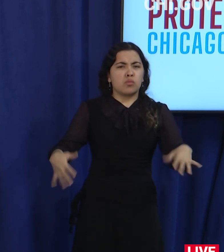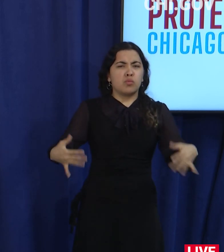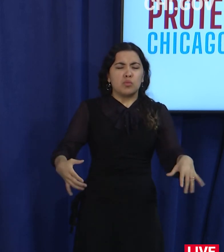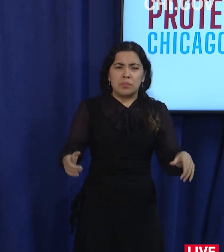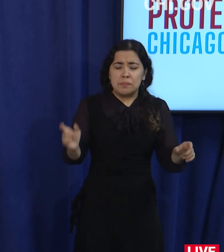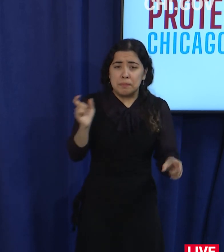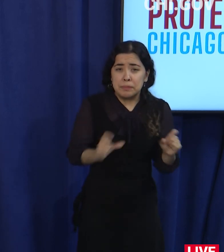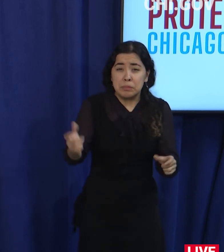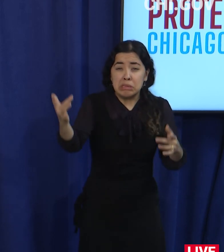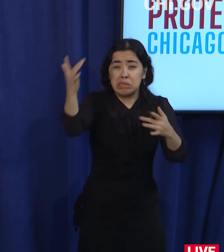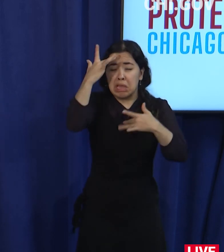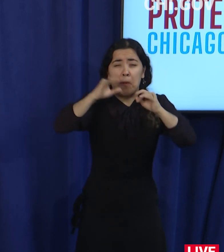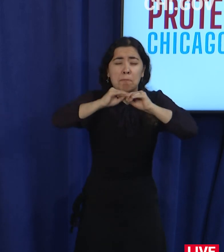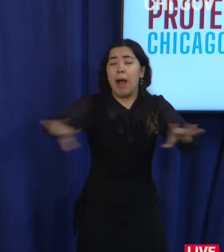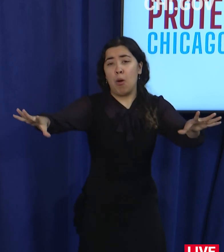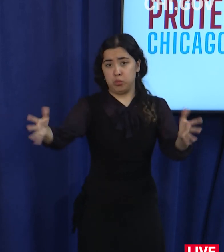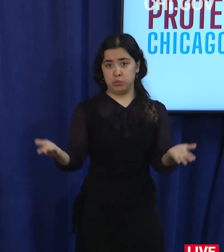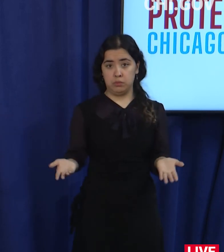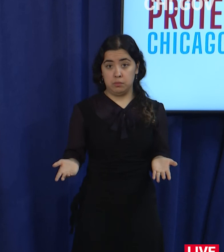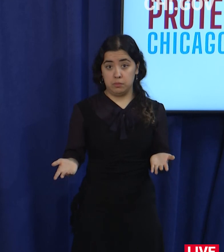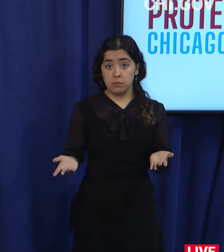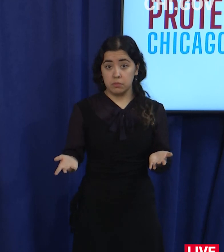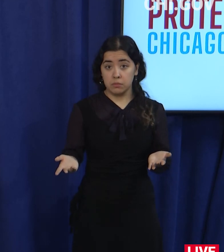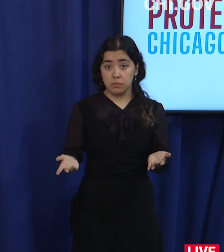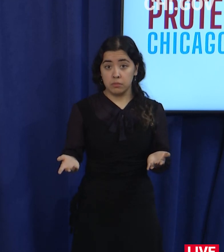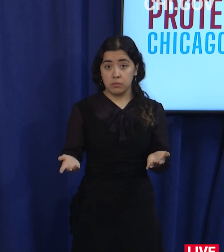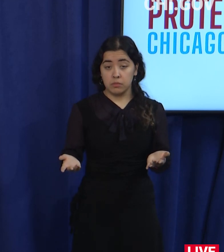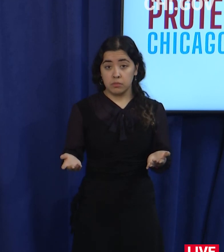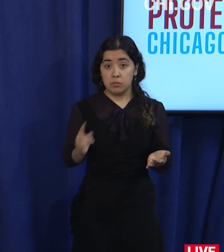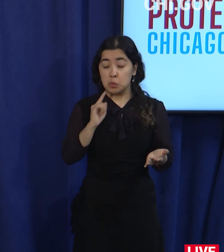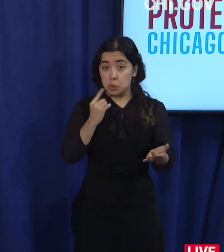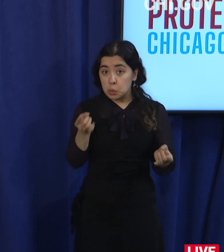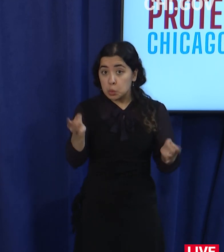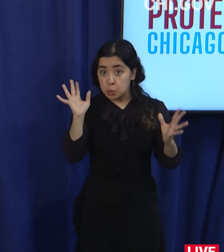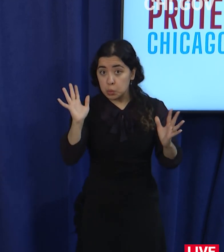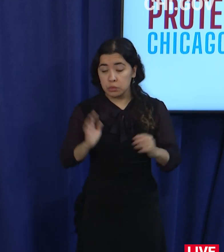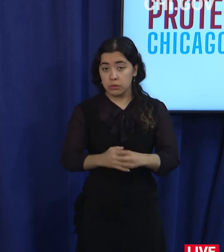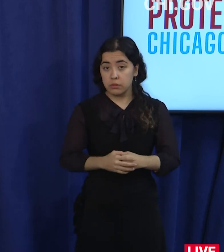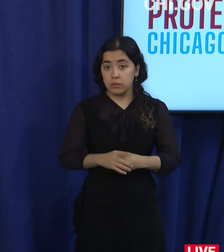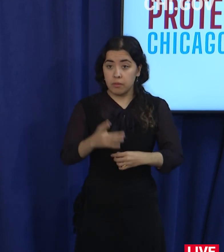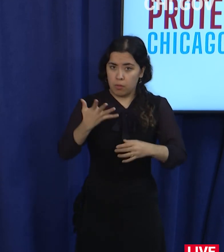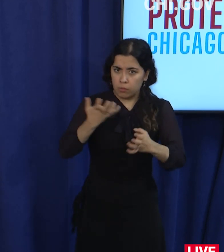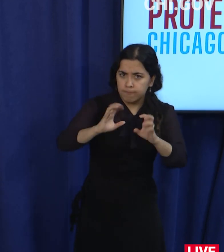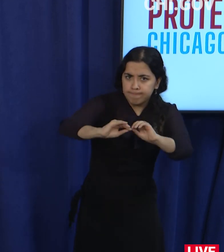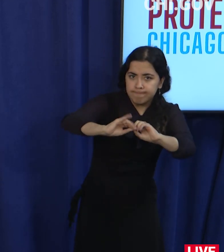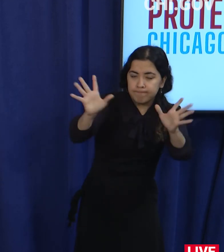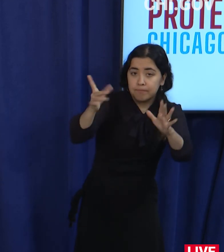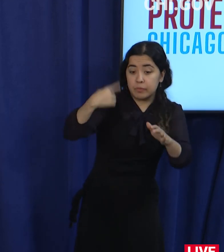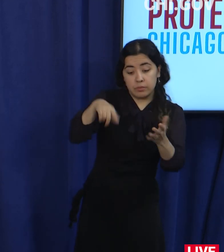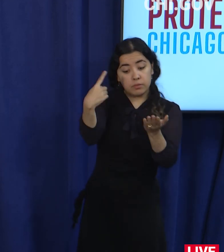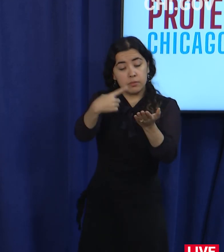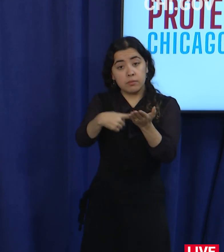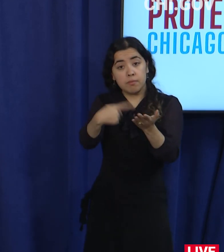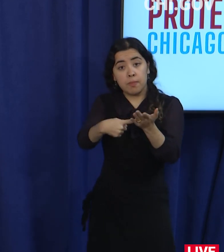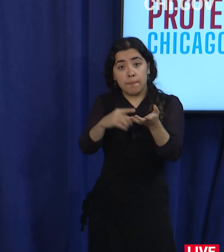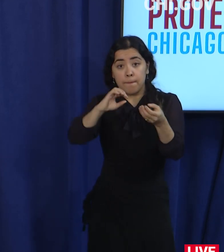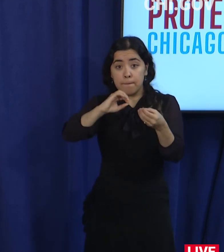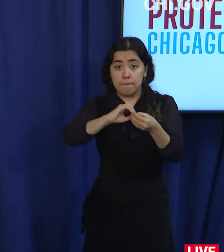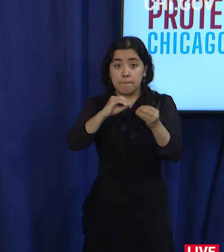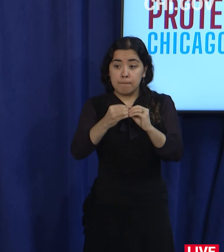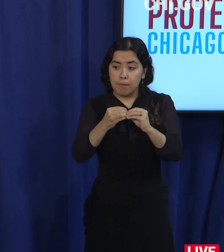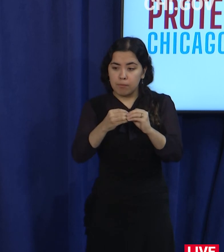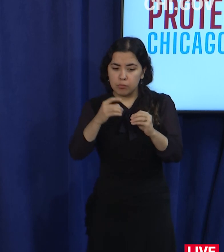rate. So I want to be clear, when we talk about the aggregate numbers, there are still areas of the city that are very